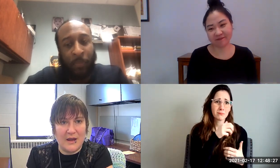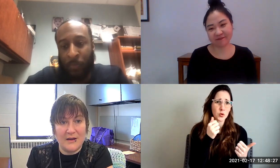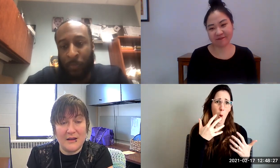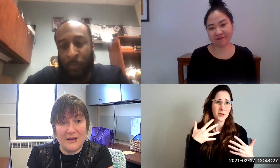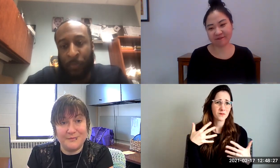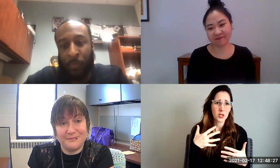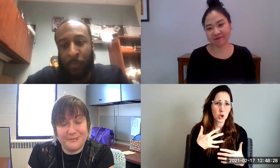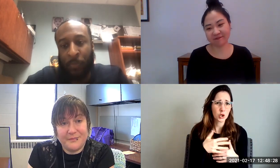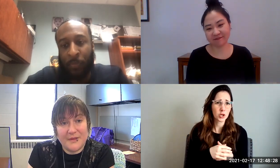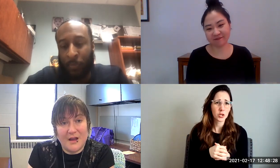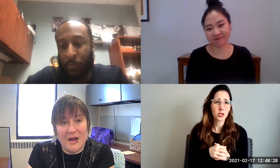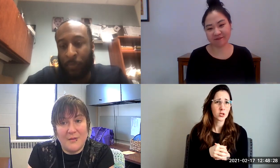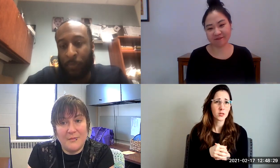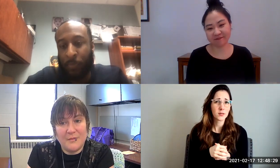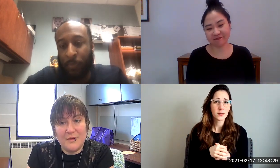and